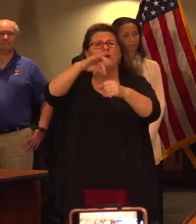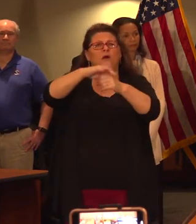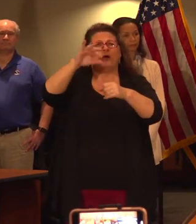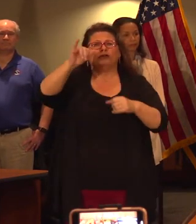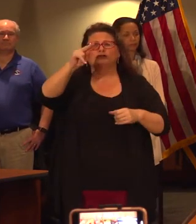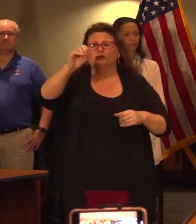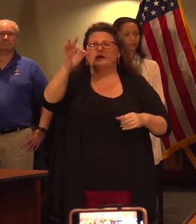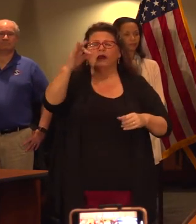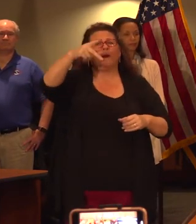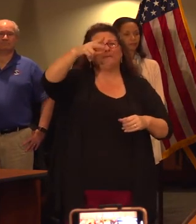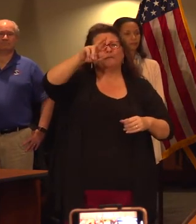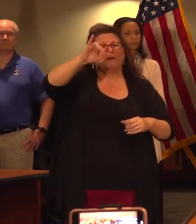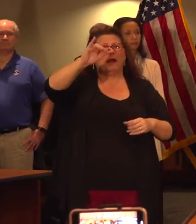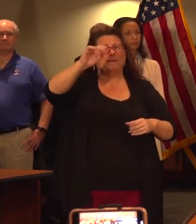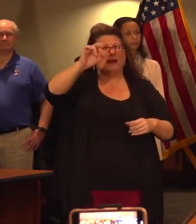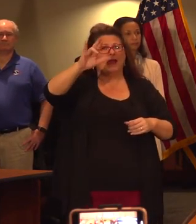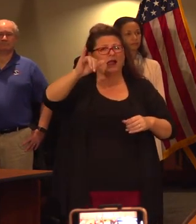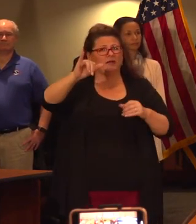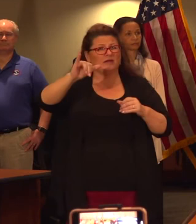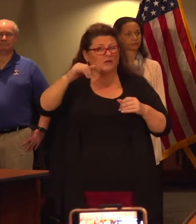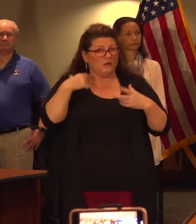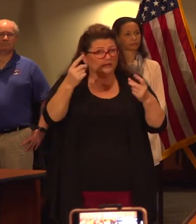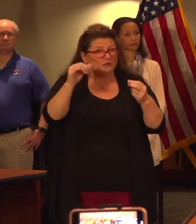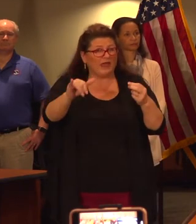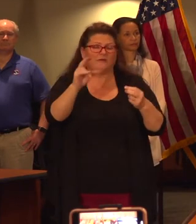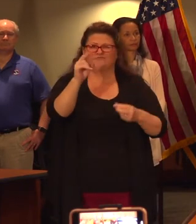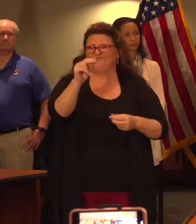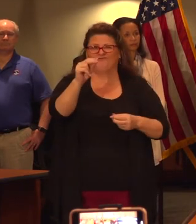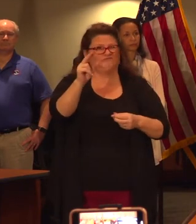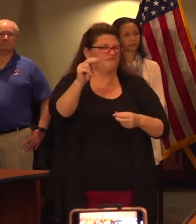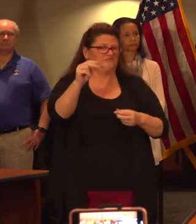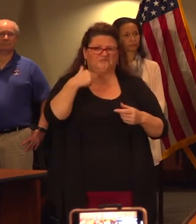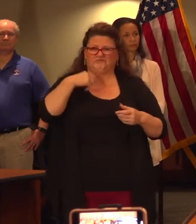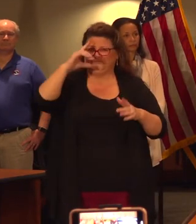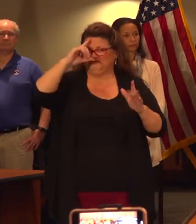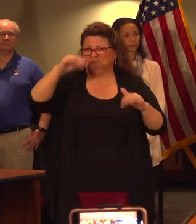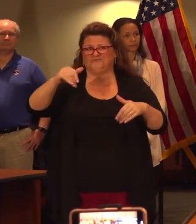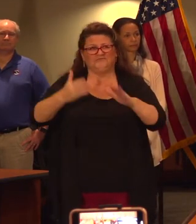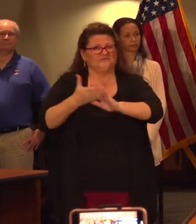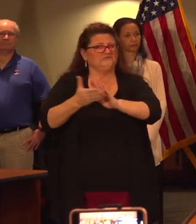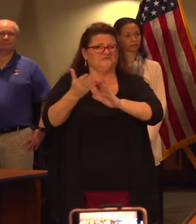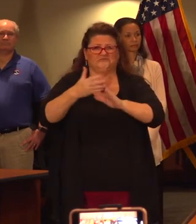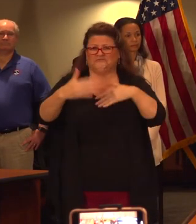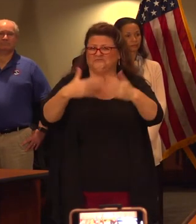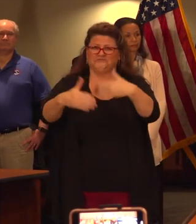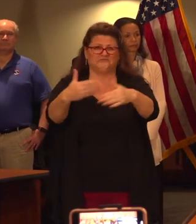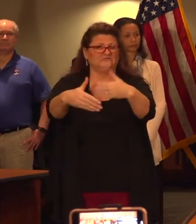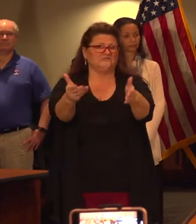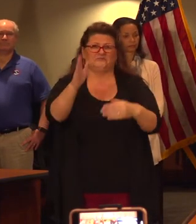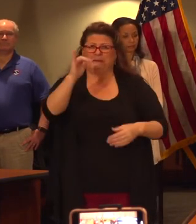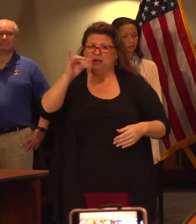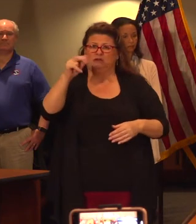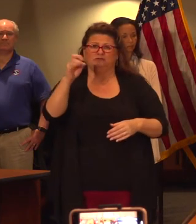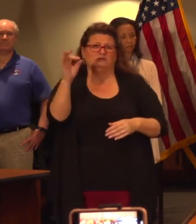the 9th. Well, at this point, we see no reason to do that. Again, we expect things to be moving along very well